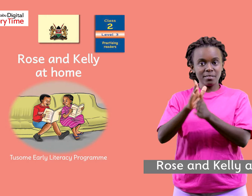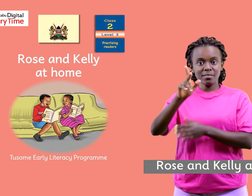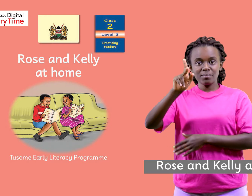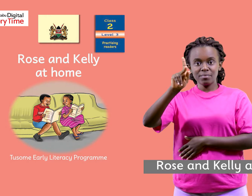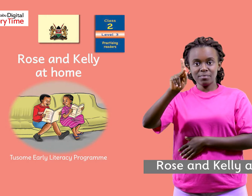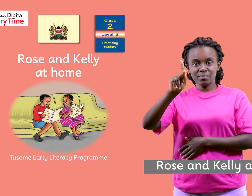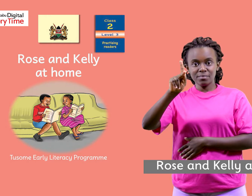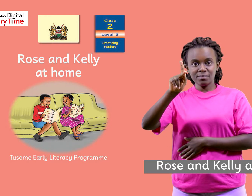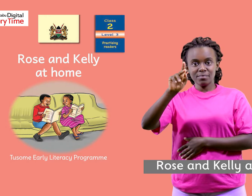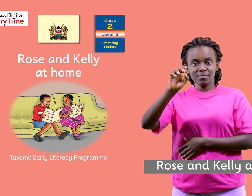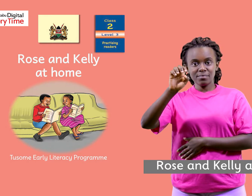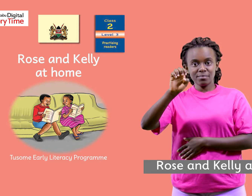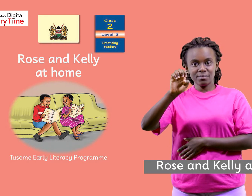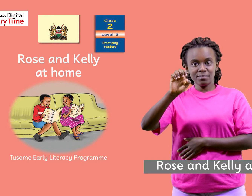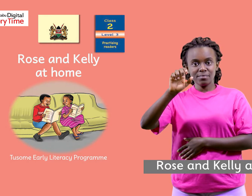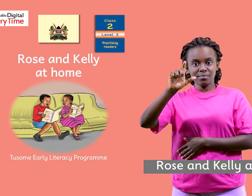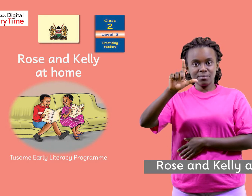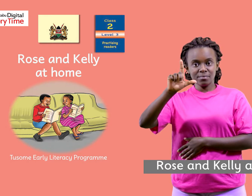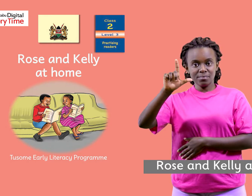Rose and Kelly at home.